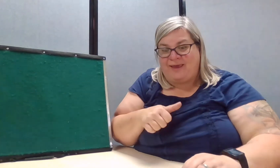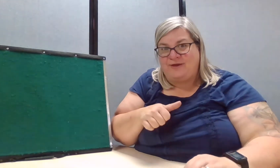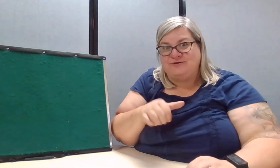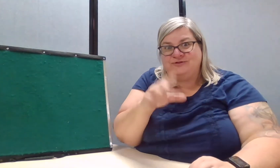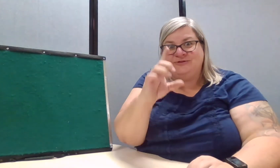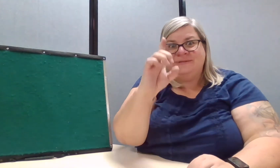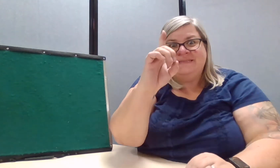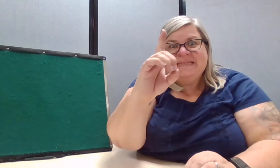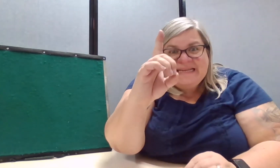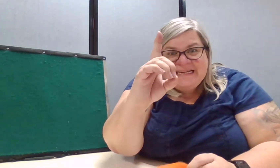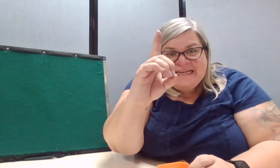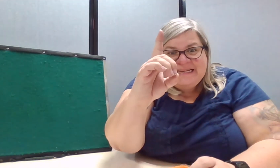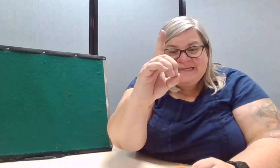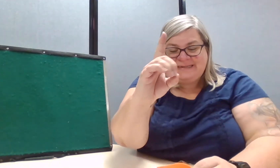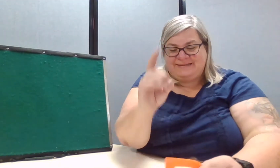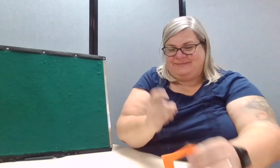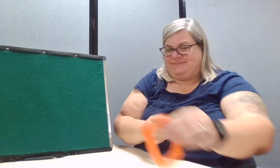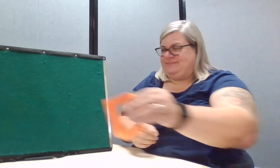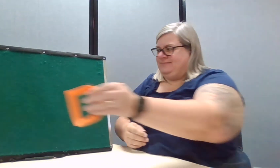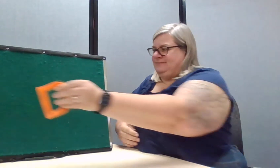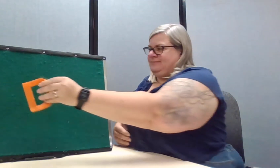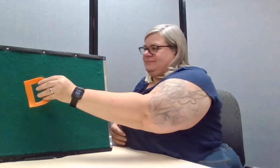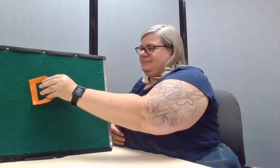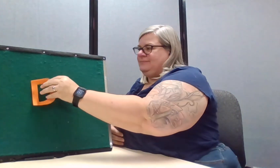Our next letter is D.